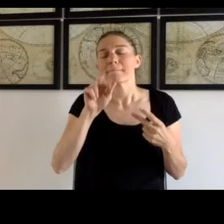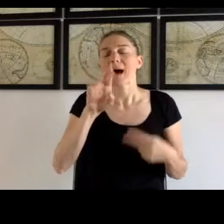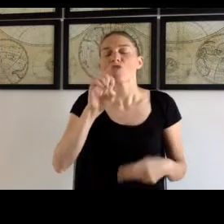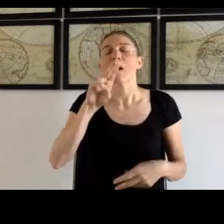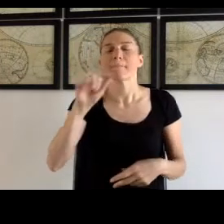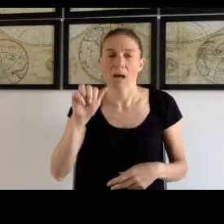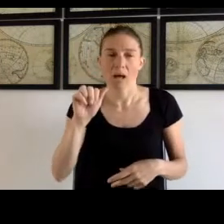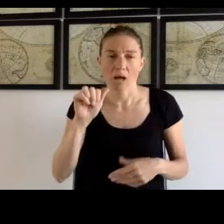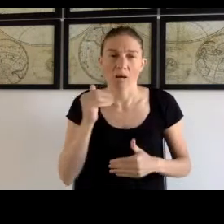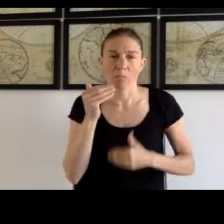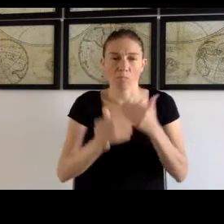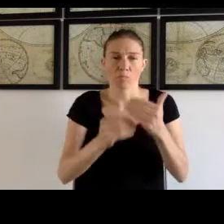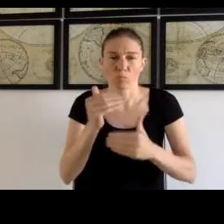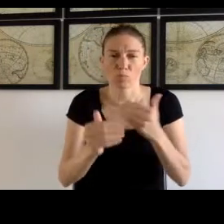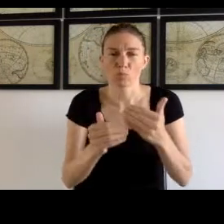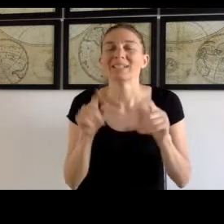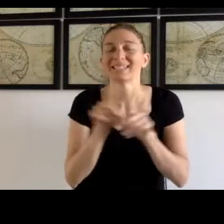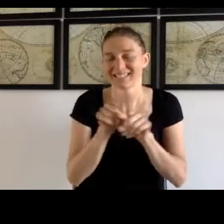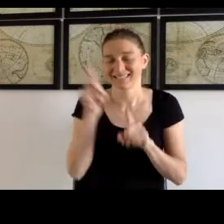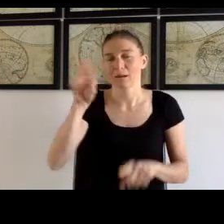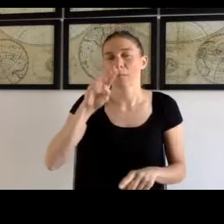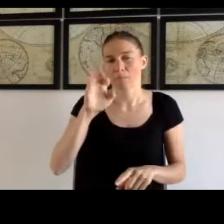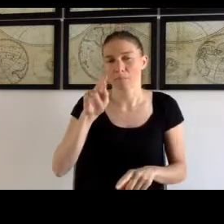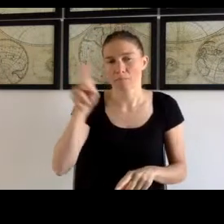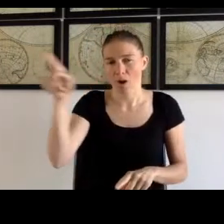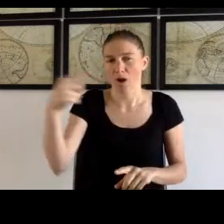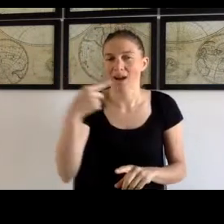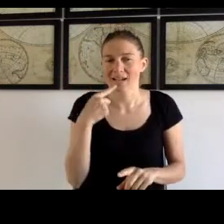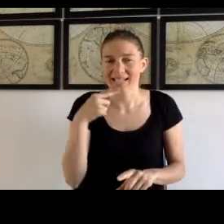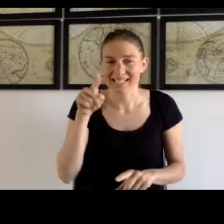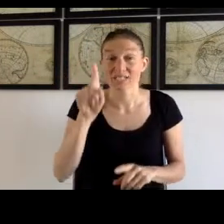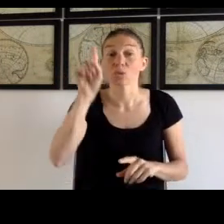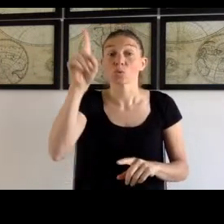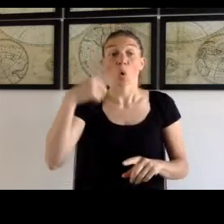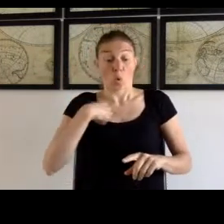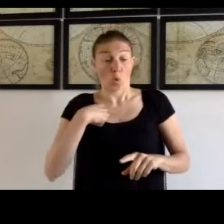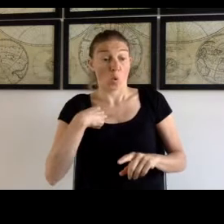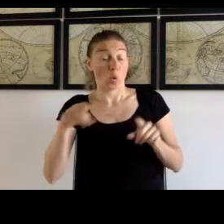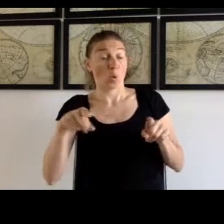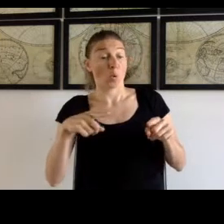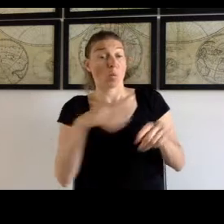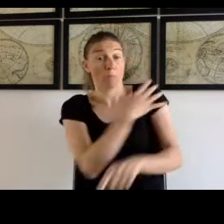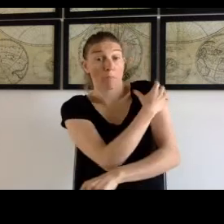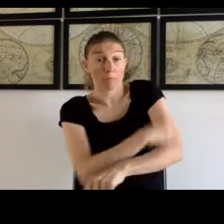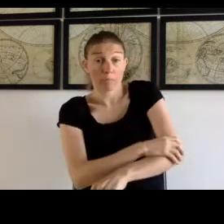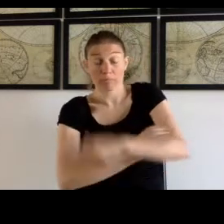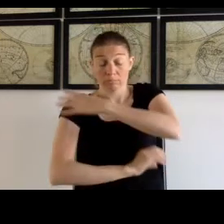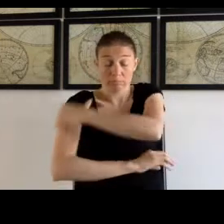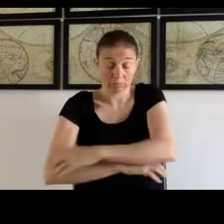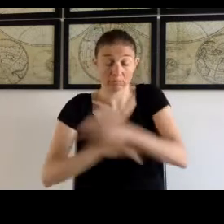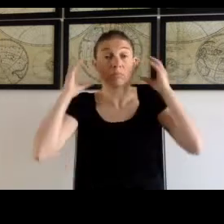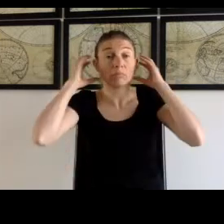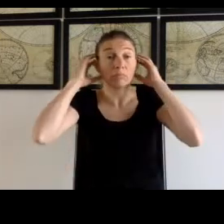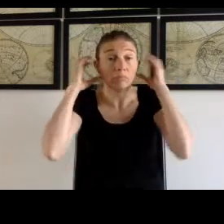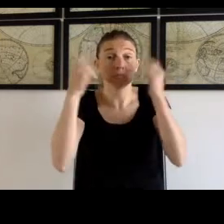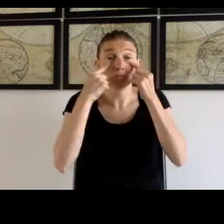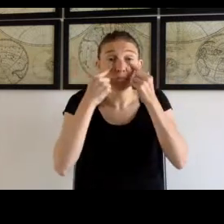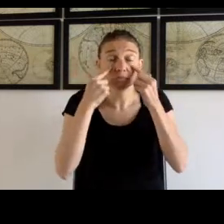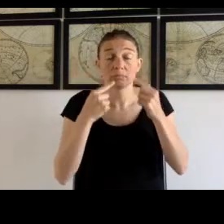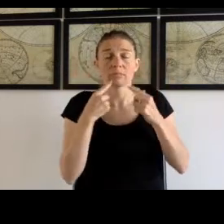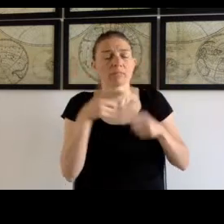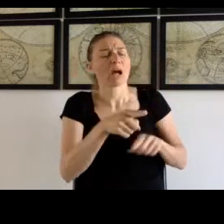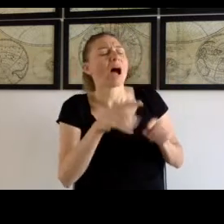disability, like Mark said, and it's declared of the loss of ability in each body part. So if you lost an eye, they